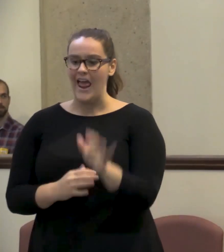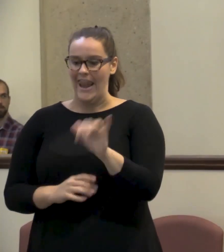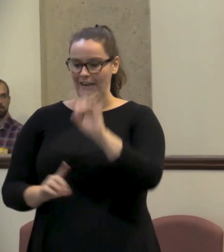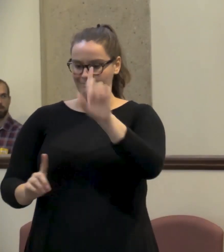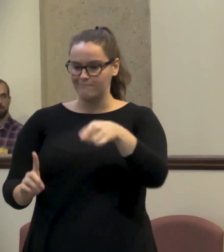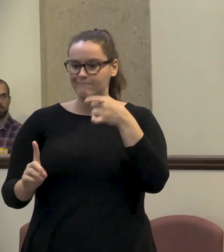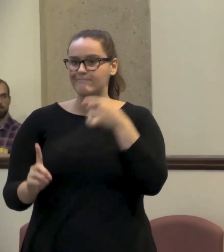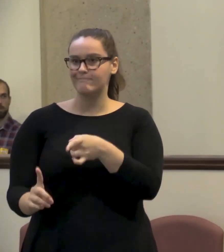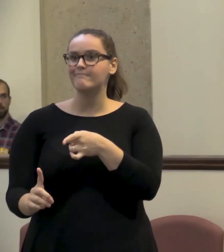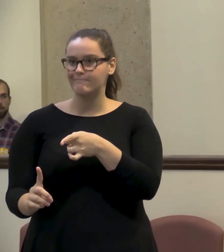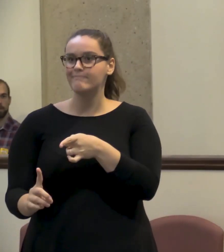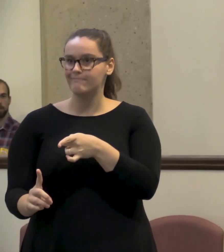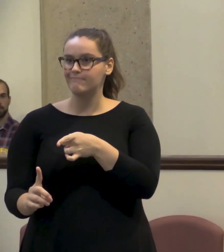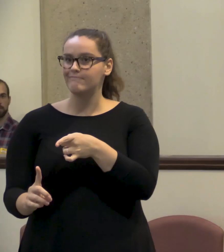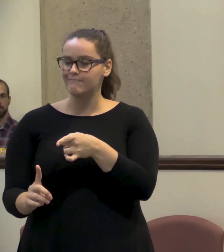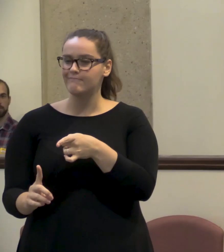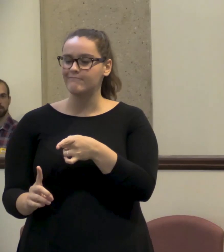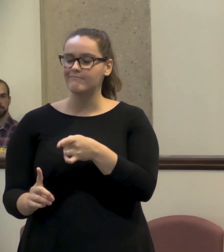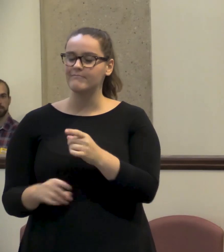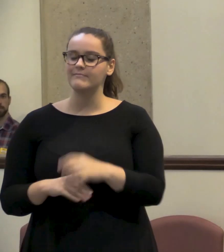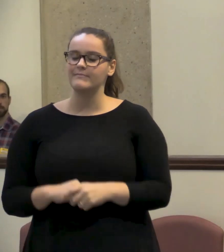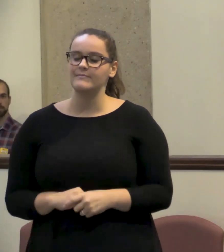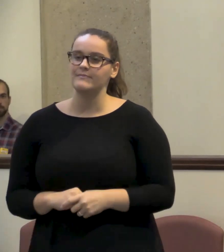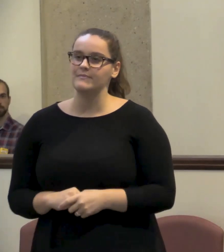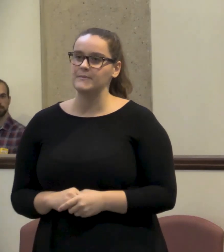have to operate. So,